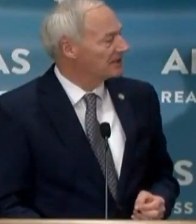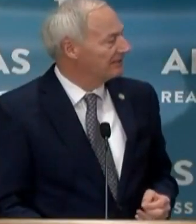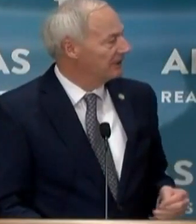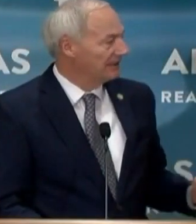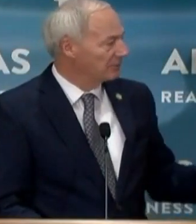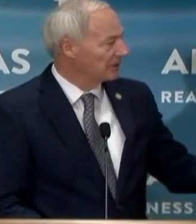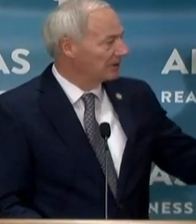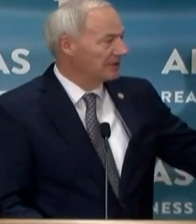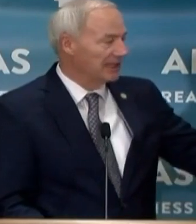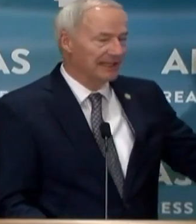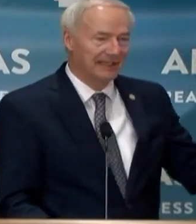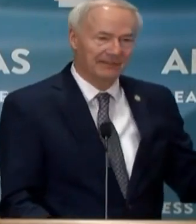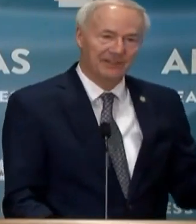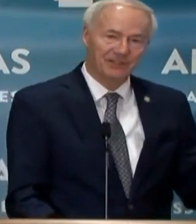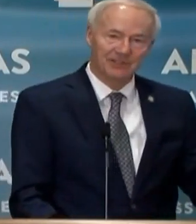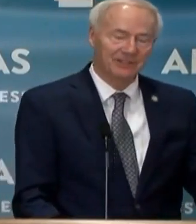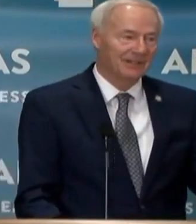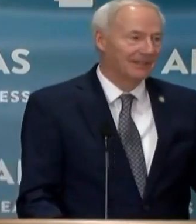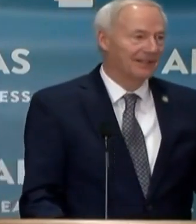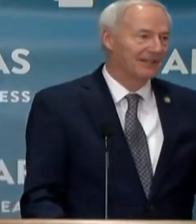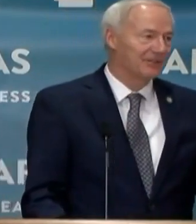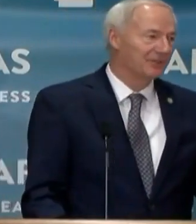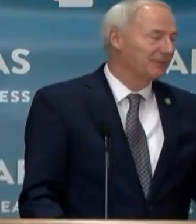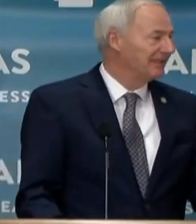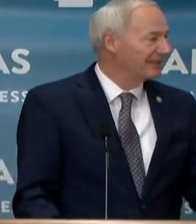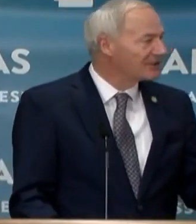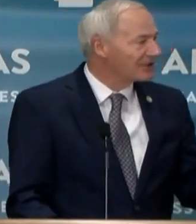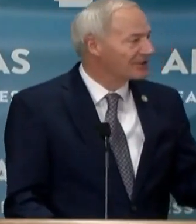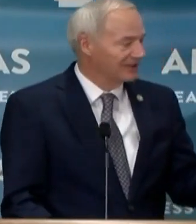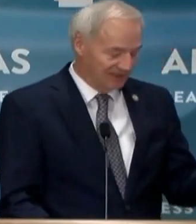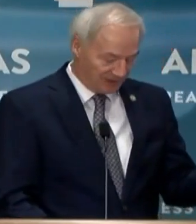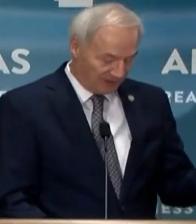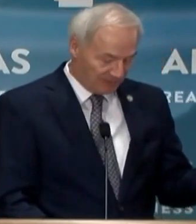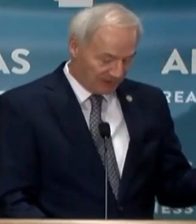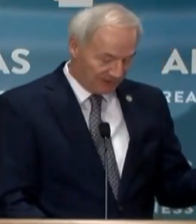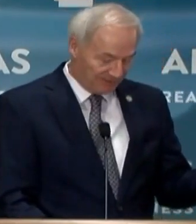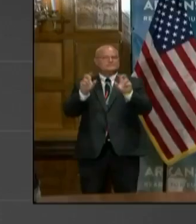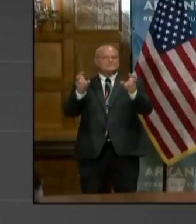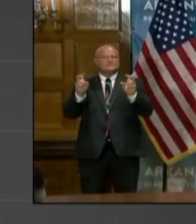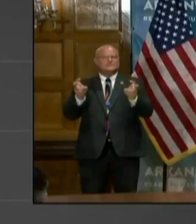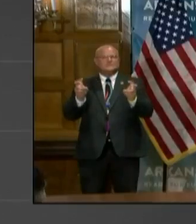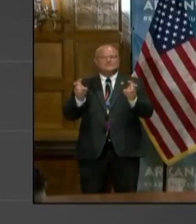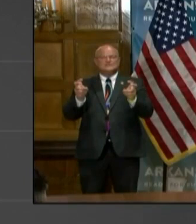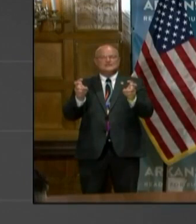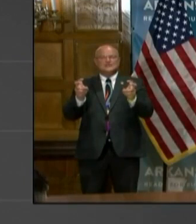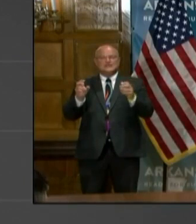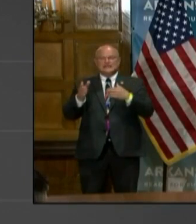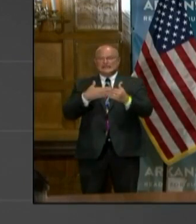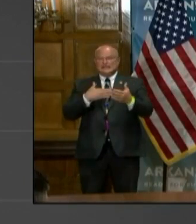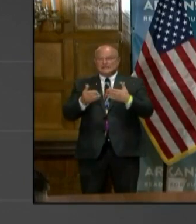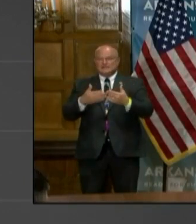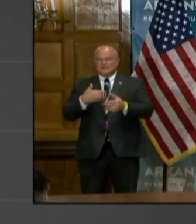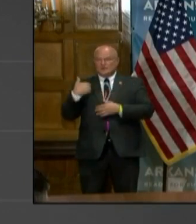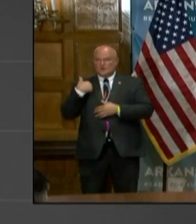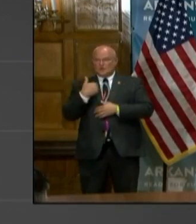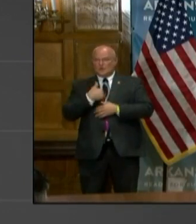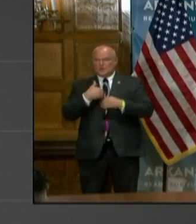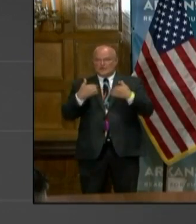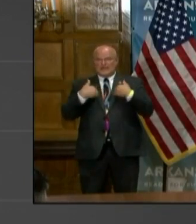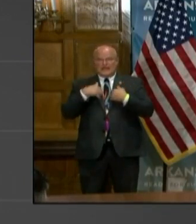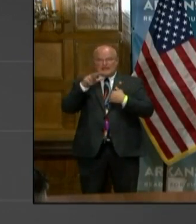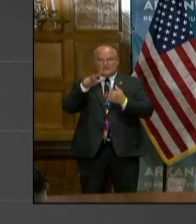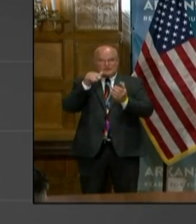on positivity, it was a good day, and this is should be consistent in terms of even though we